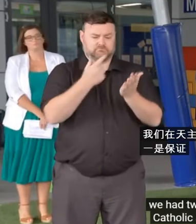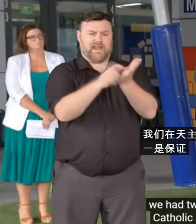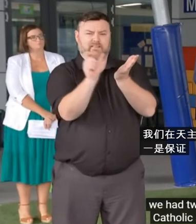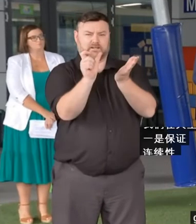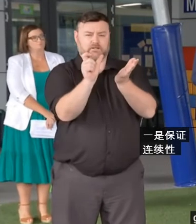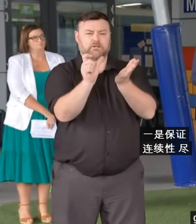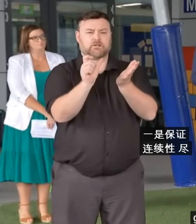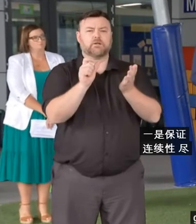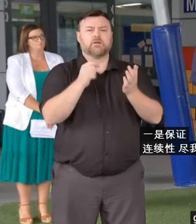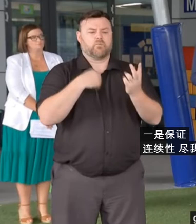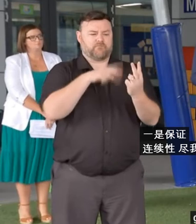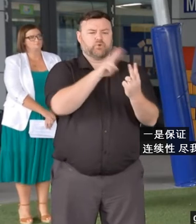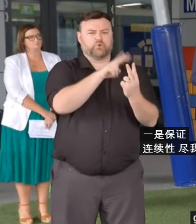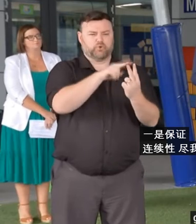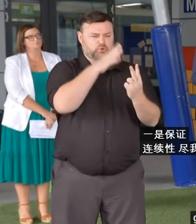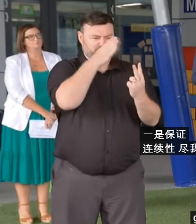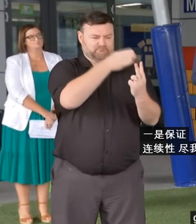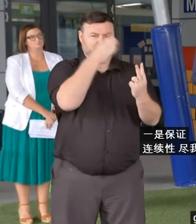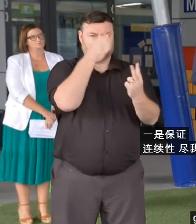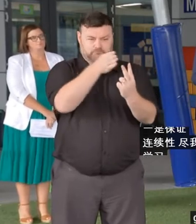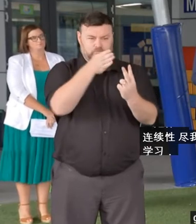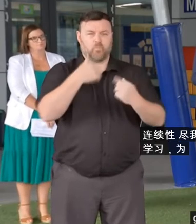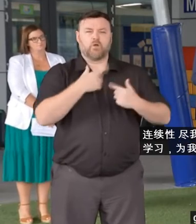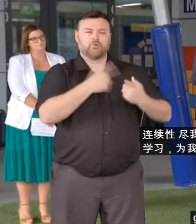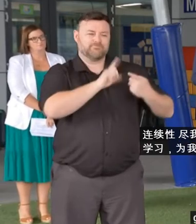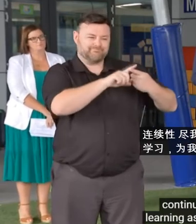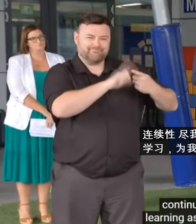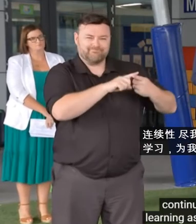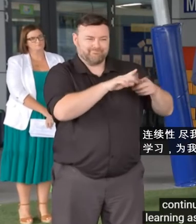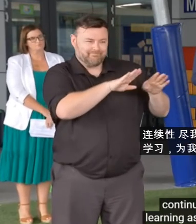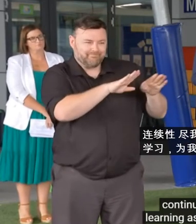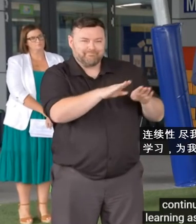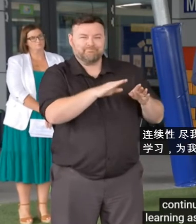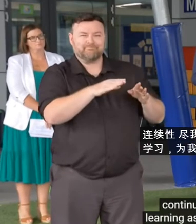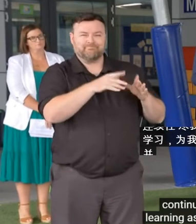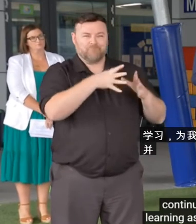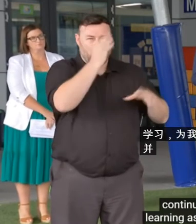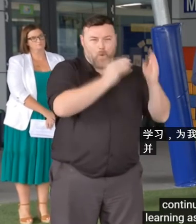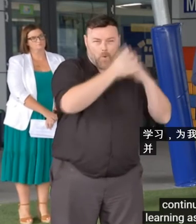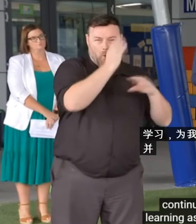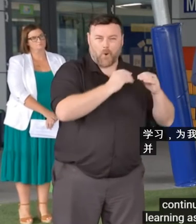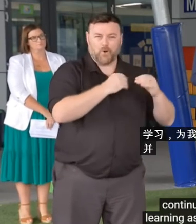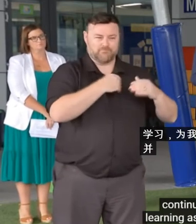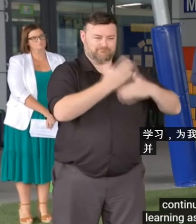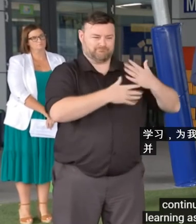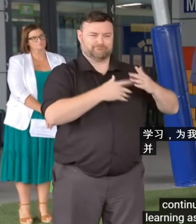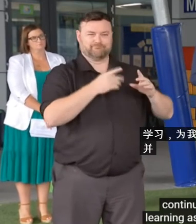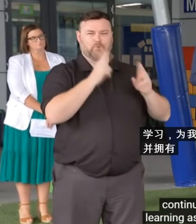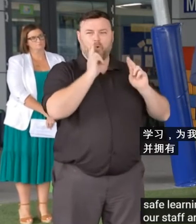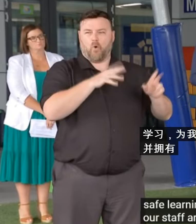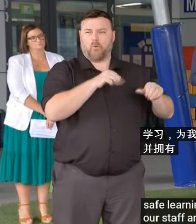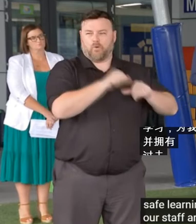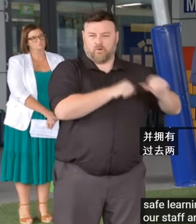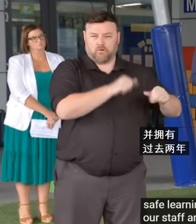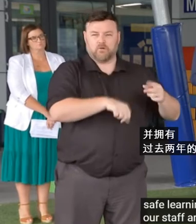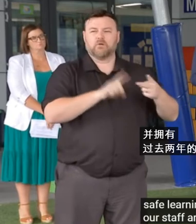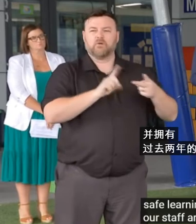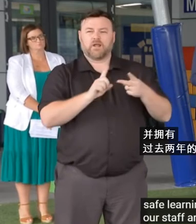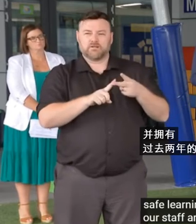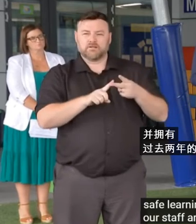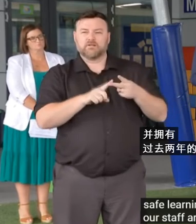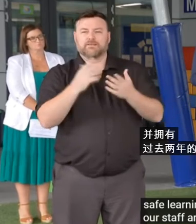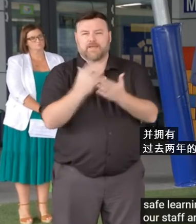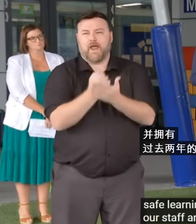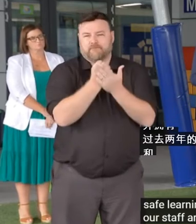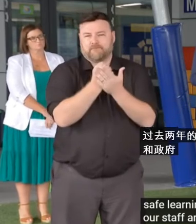guarantee continuity of learning as best we could and safe learning environments for our staff and students. With the experience of the last